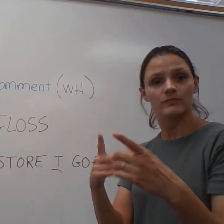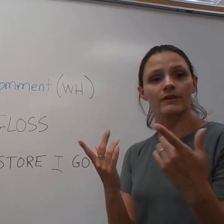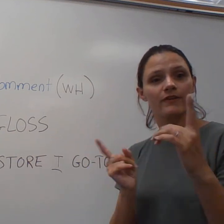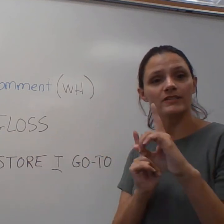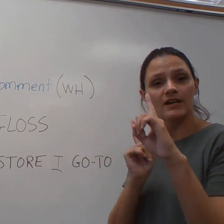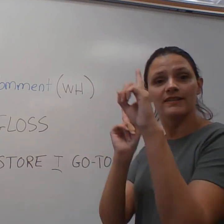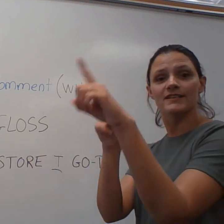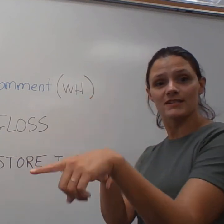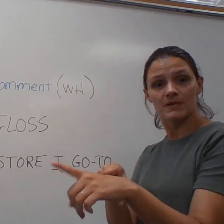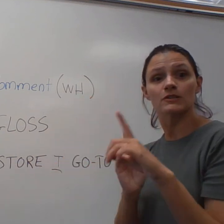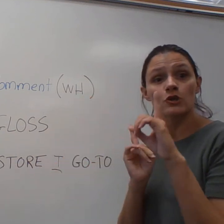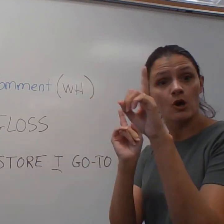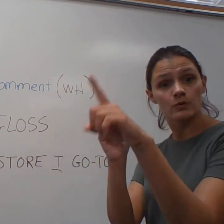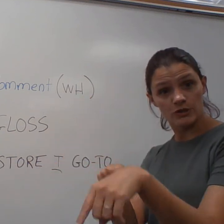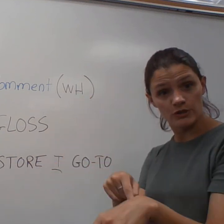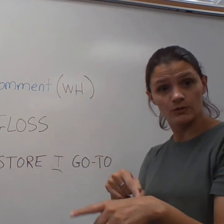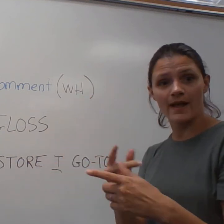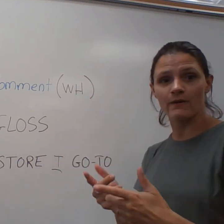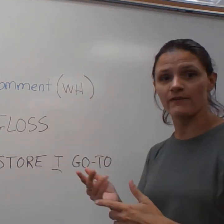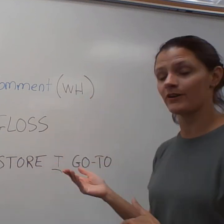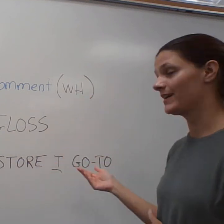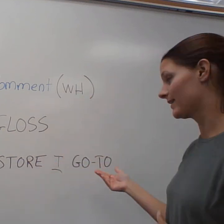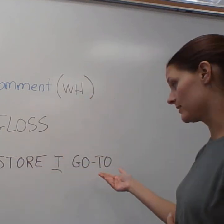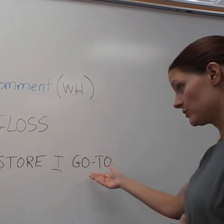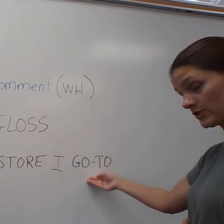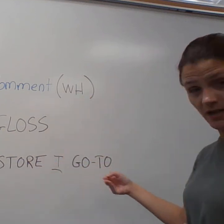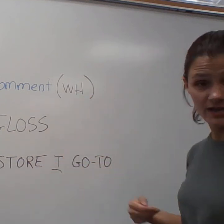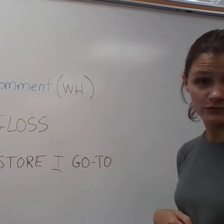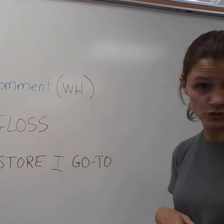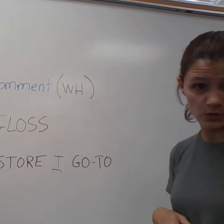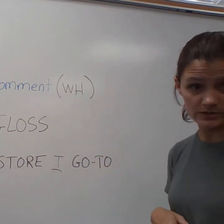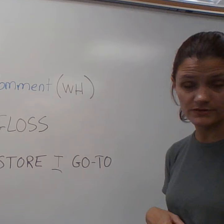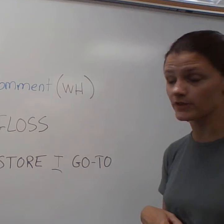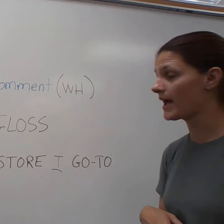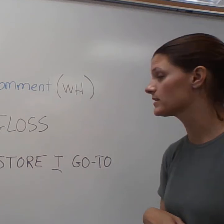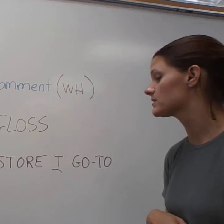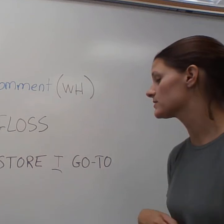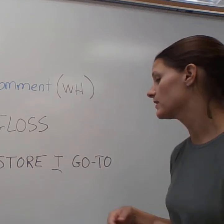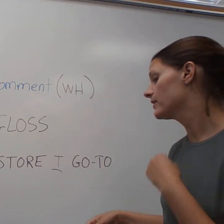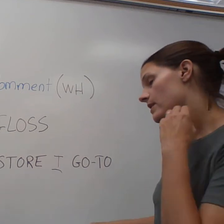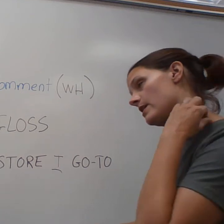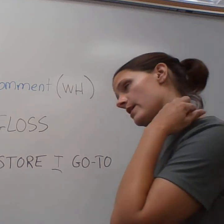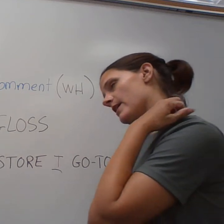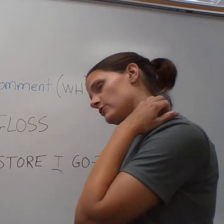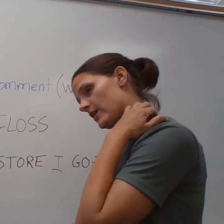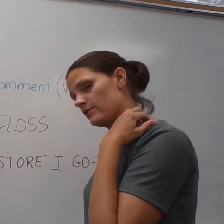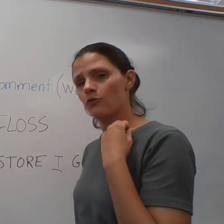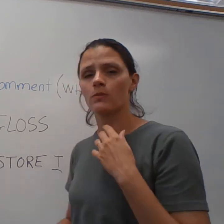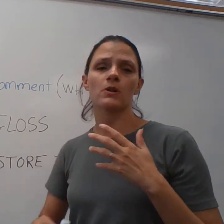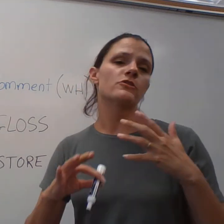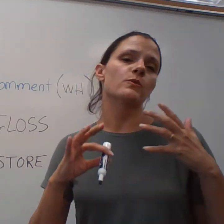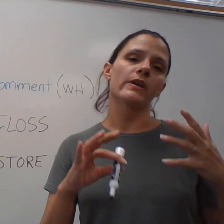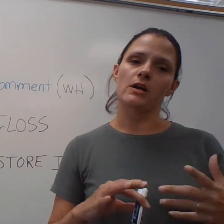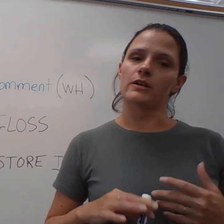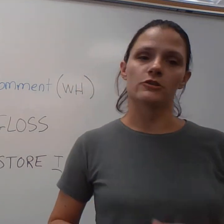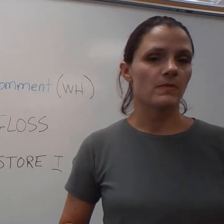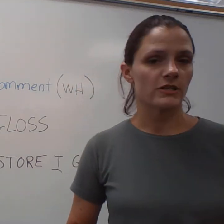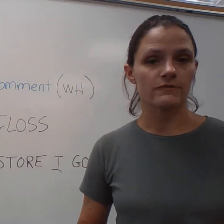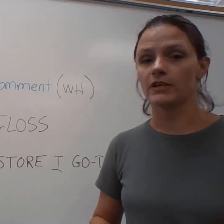If I sign this, it means go to. However, in English, I have two words for that. As you get into formal gloss, we're not going to do much of it. I